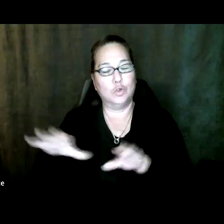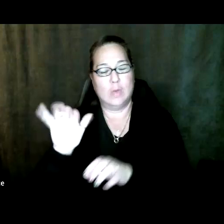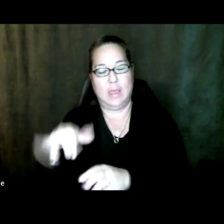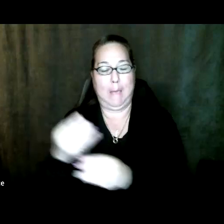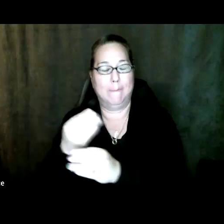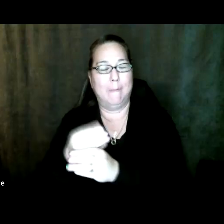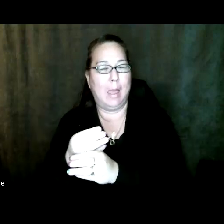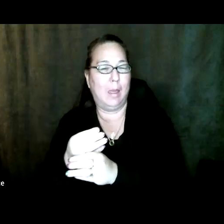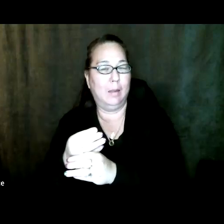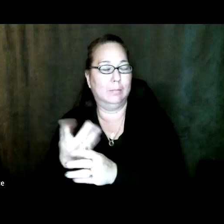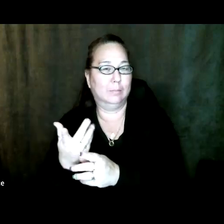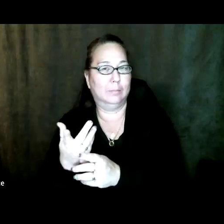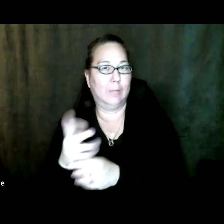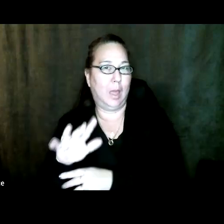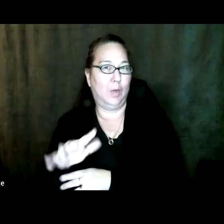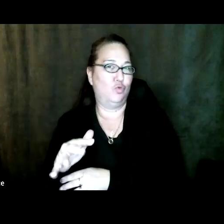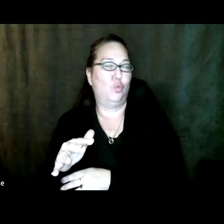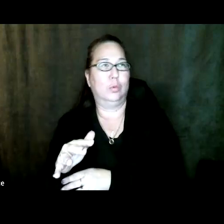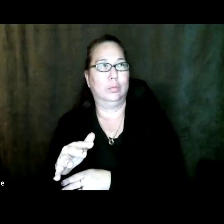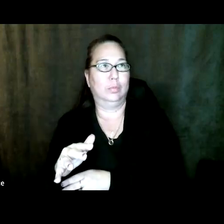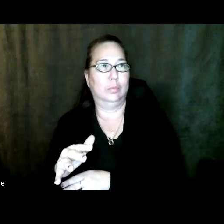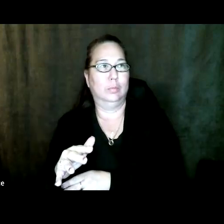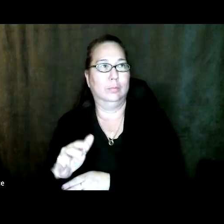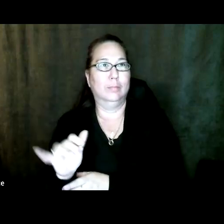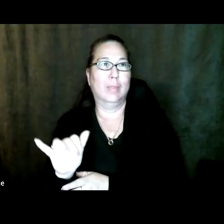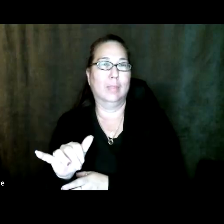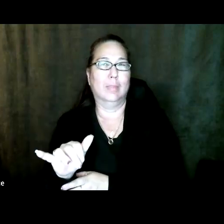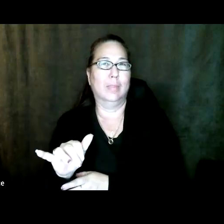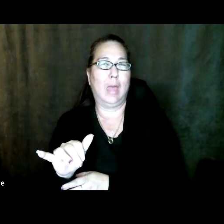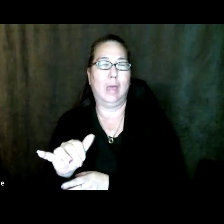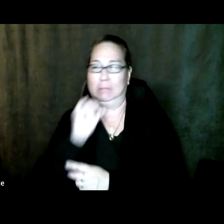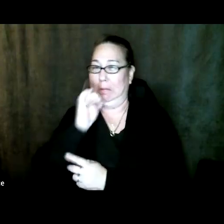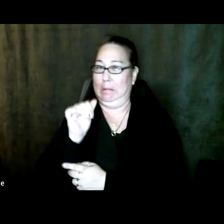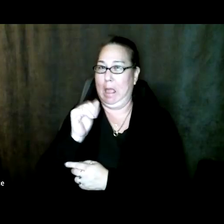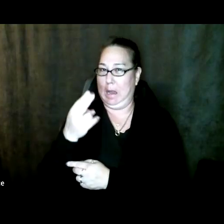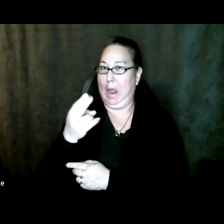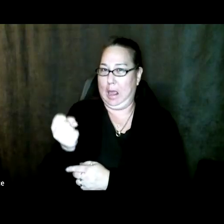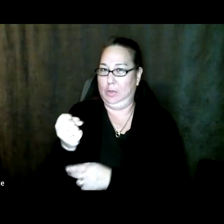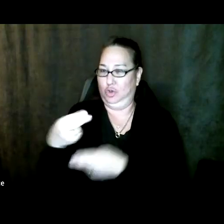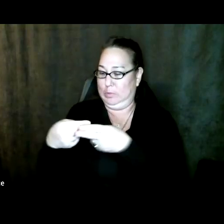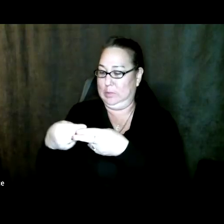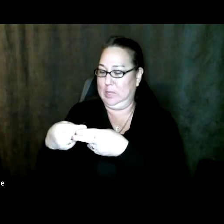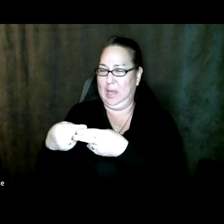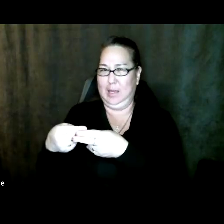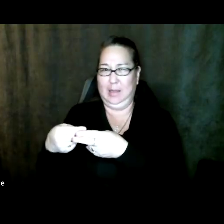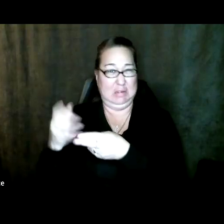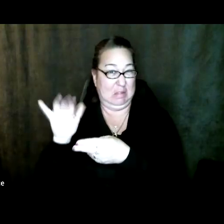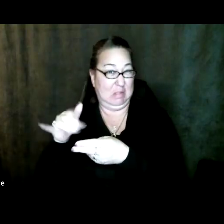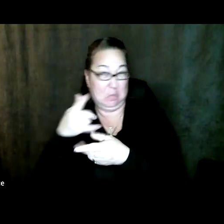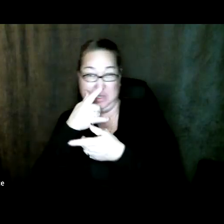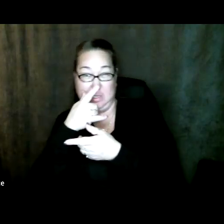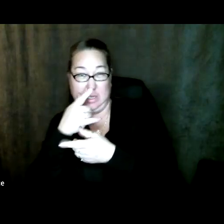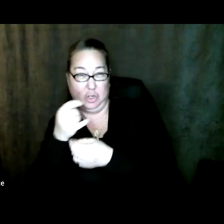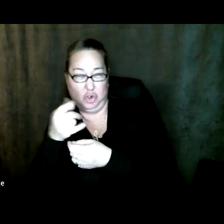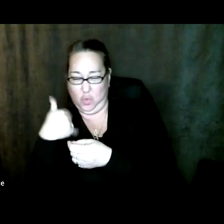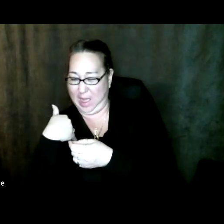of what I saw that even in the non-high school slides, what's interesting is that you had about